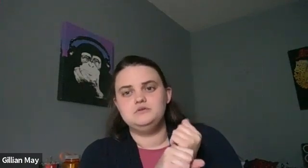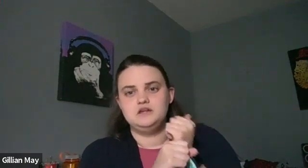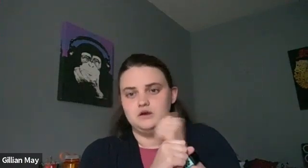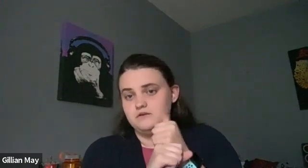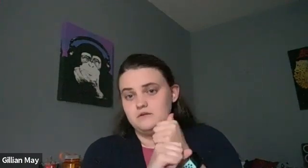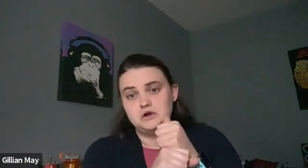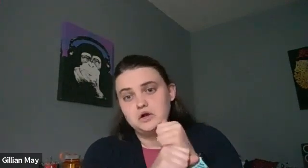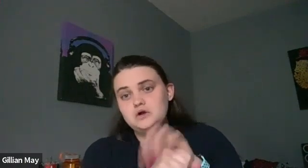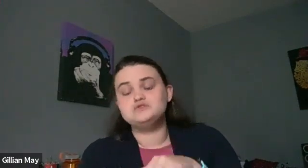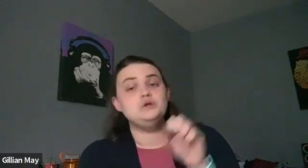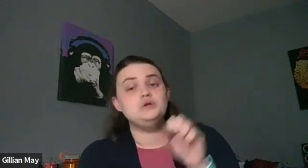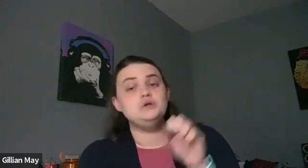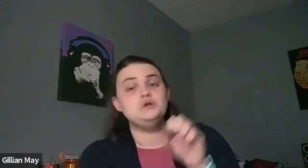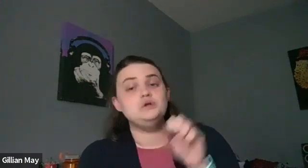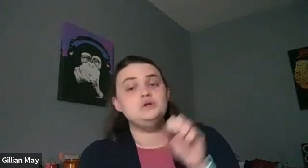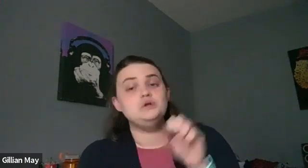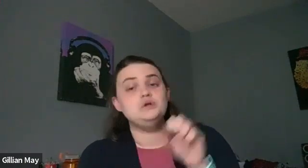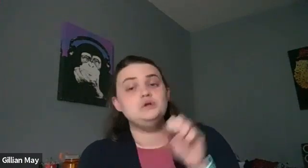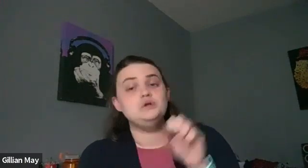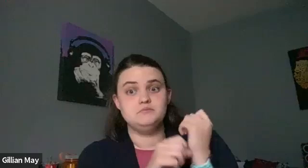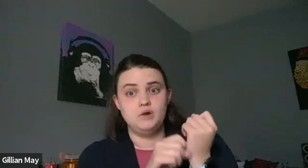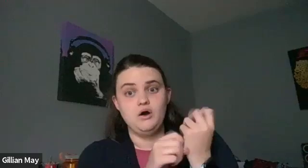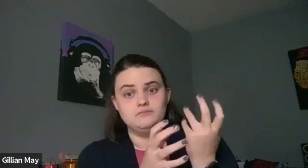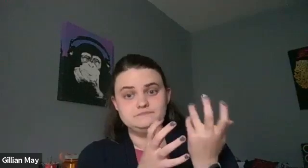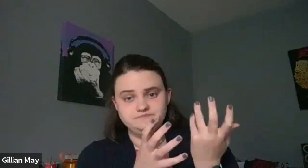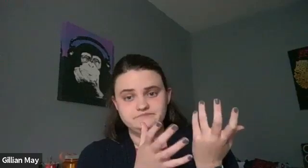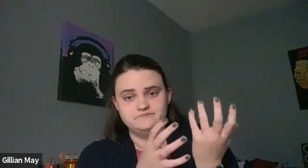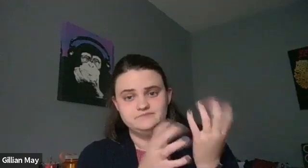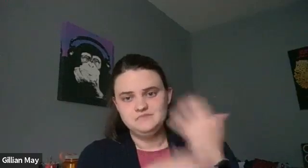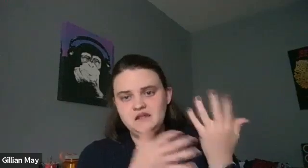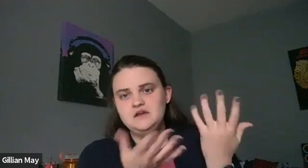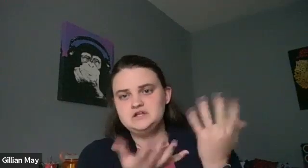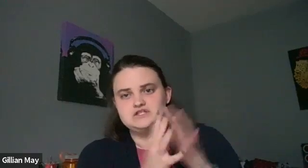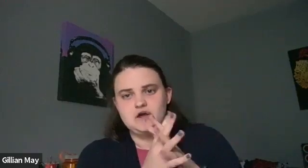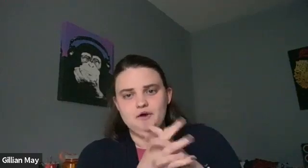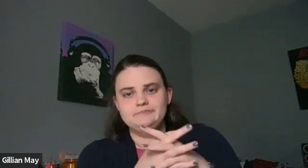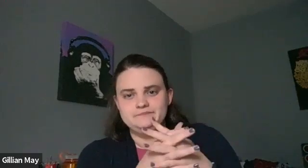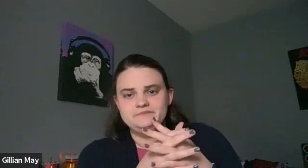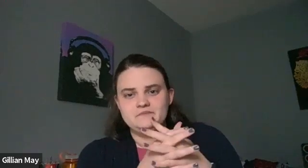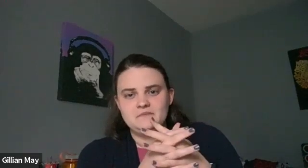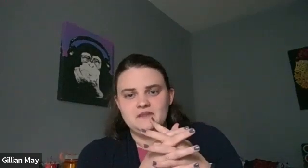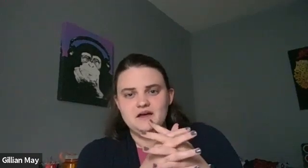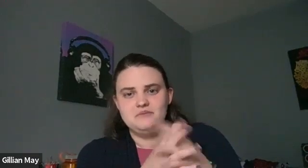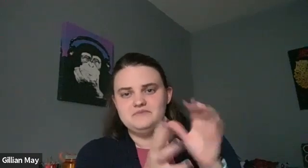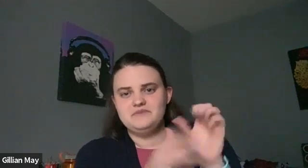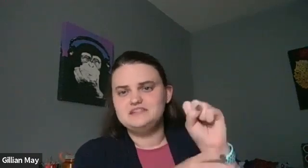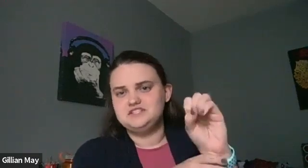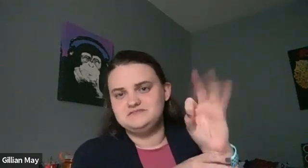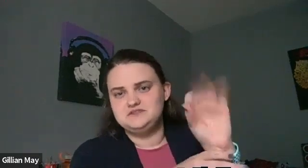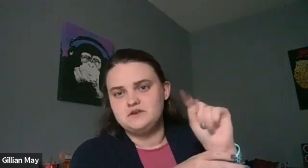can go either like girls or you can fingerspell softball. So it's just